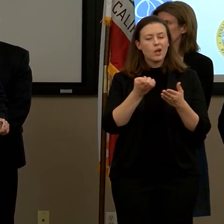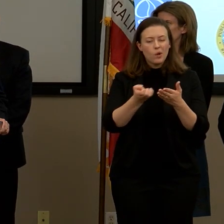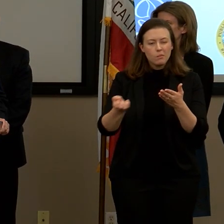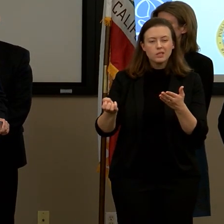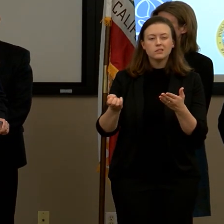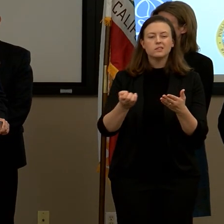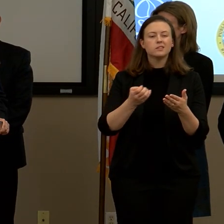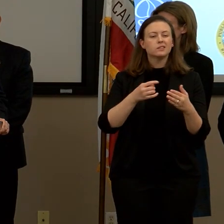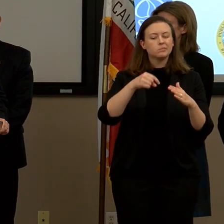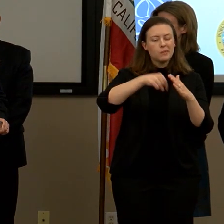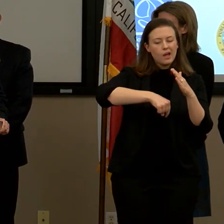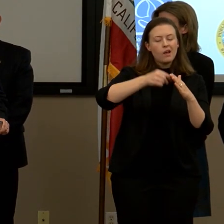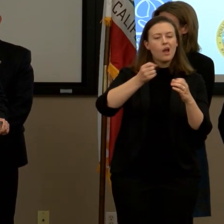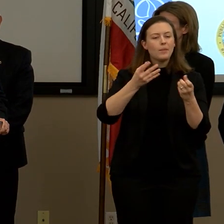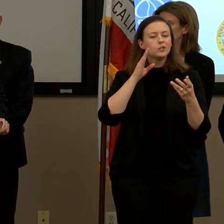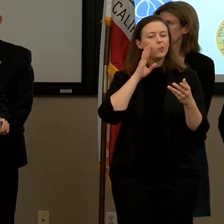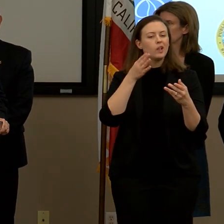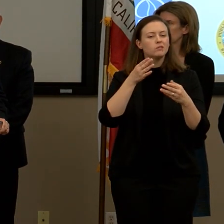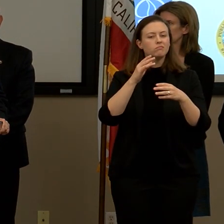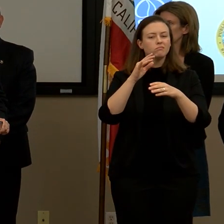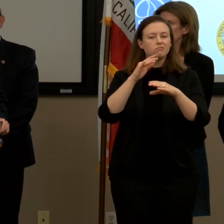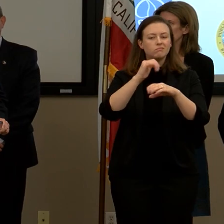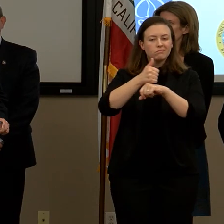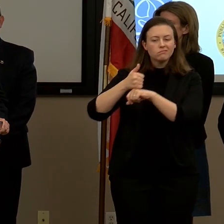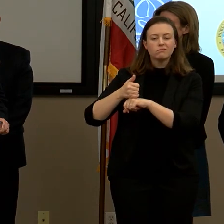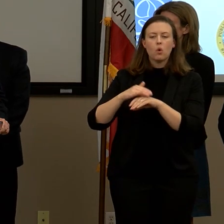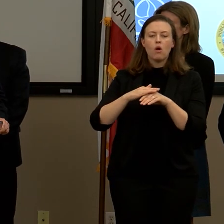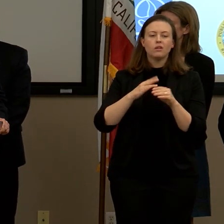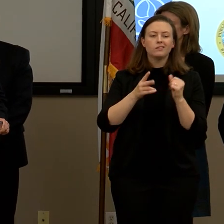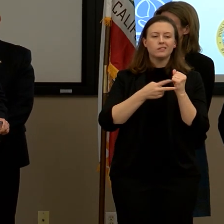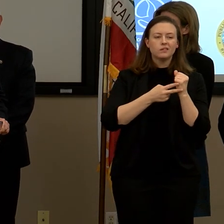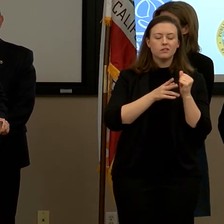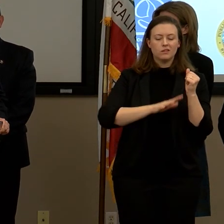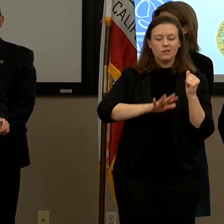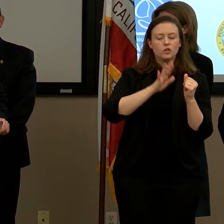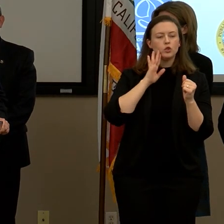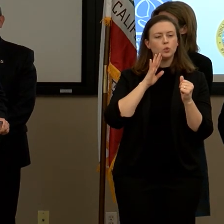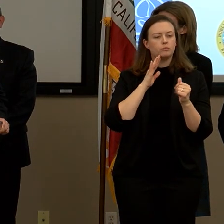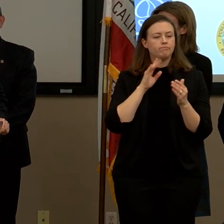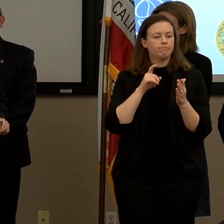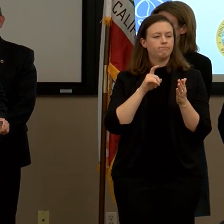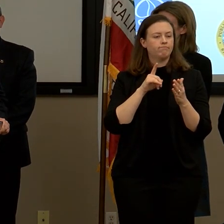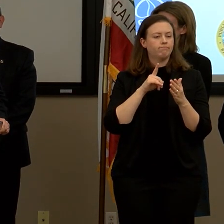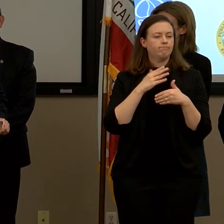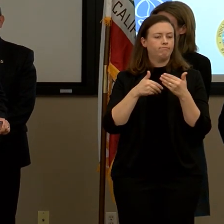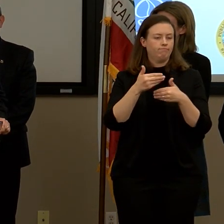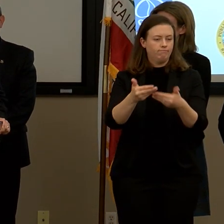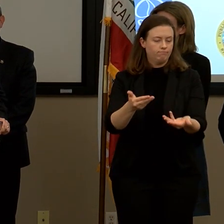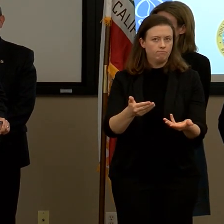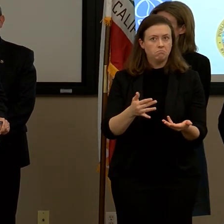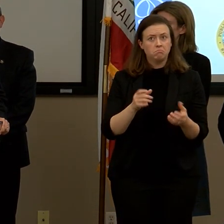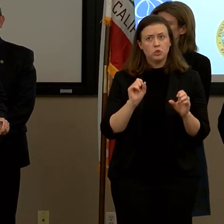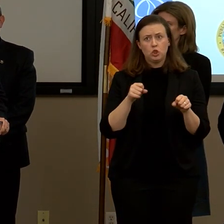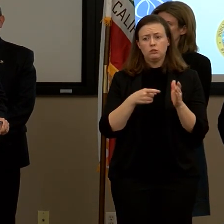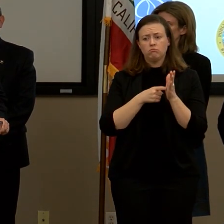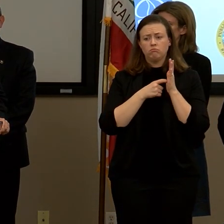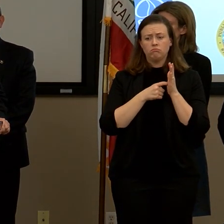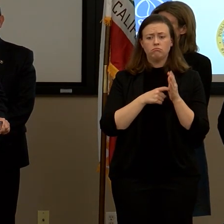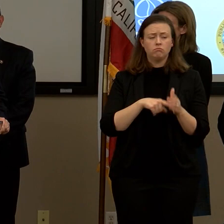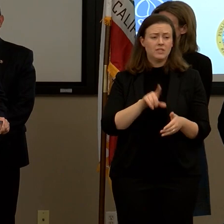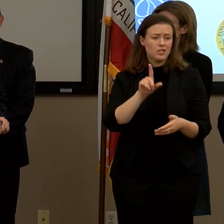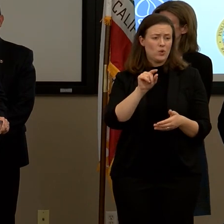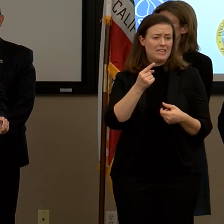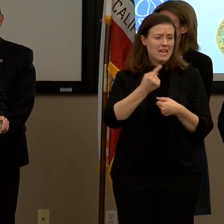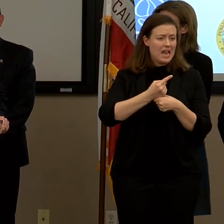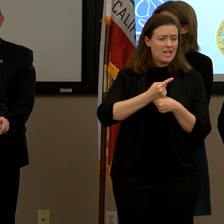the gas company can place on the facility to be able to get through that process. It could take as much as 20 days